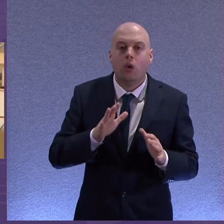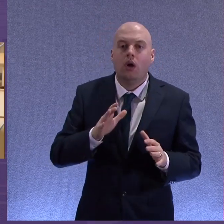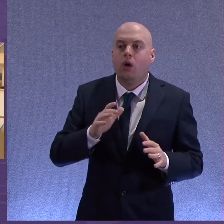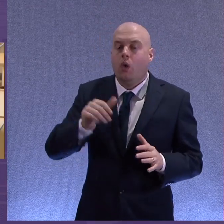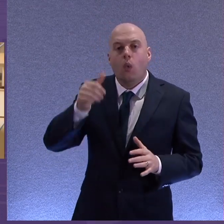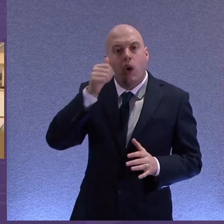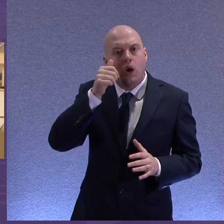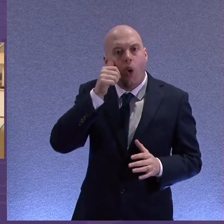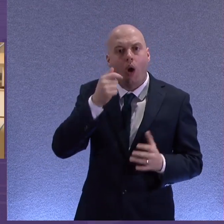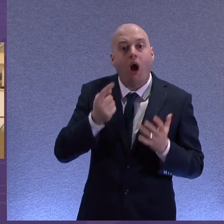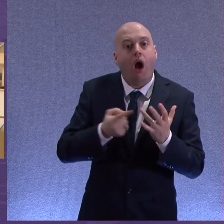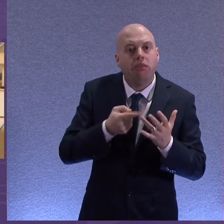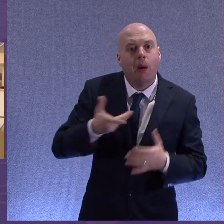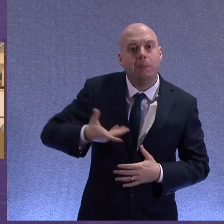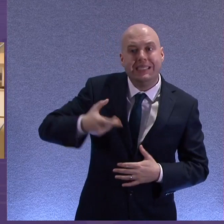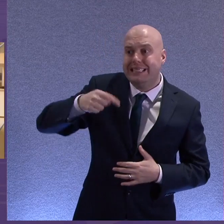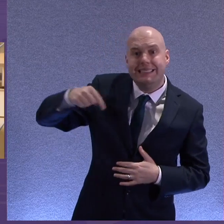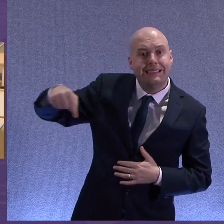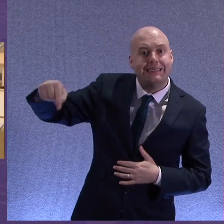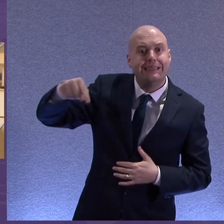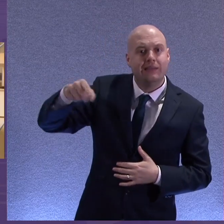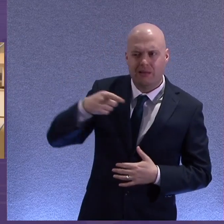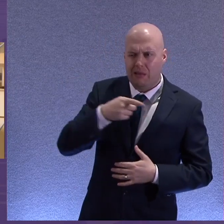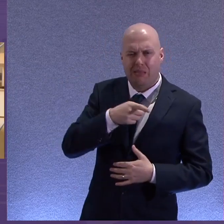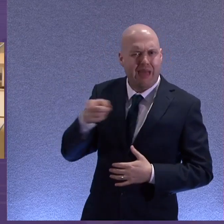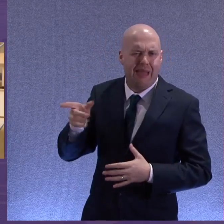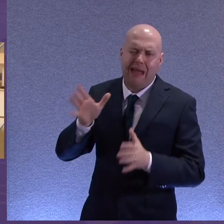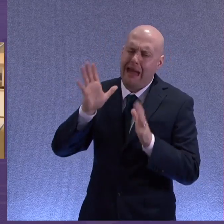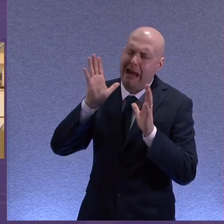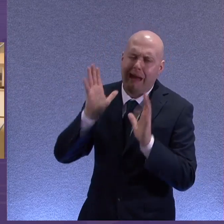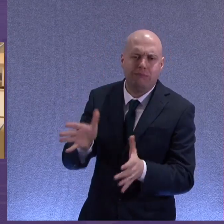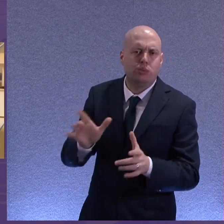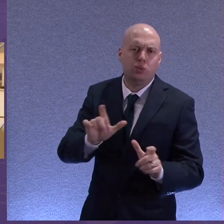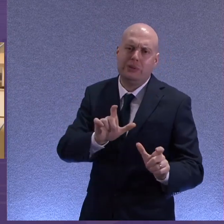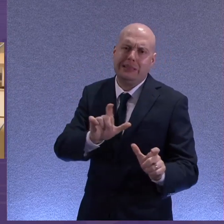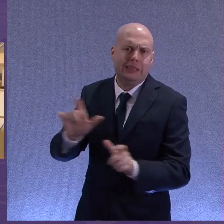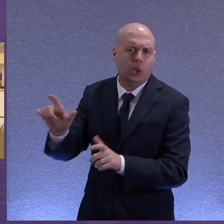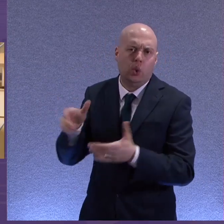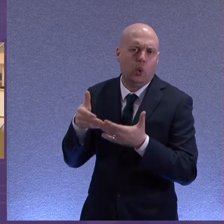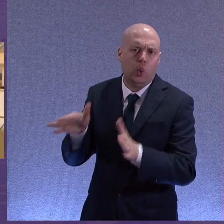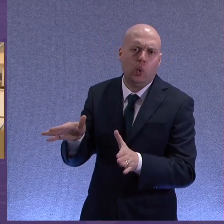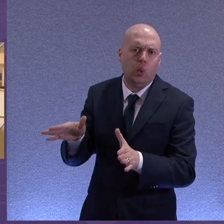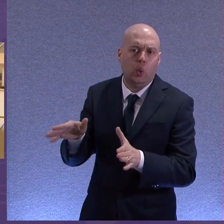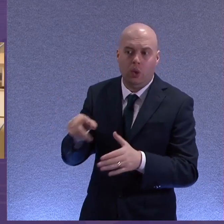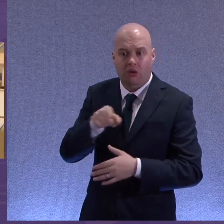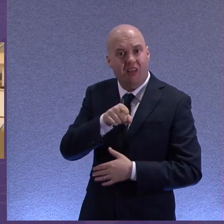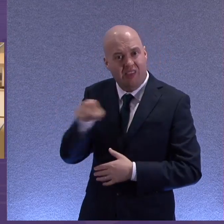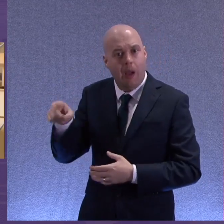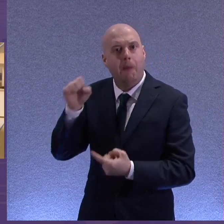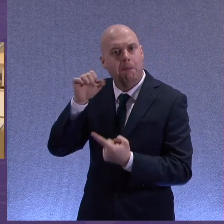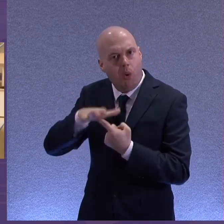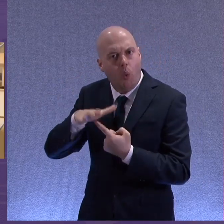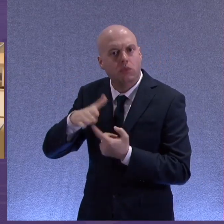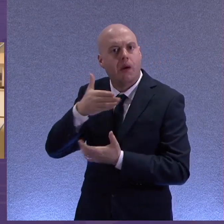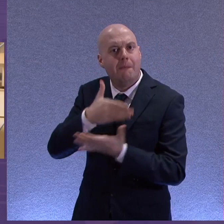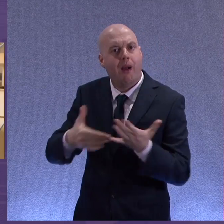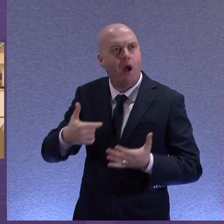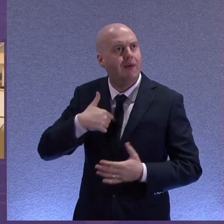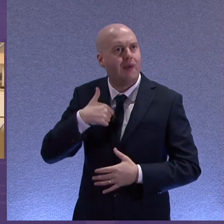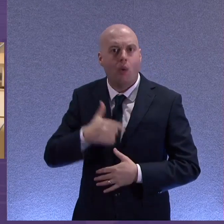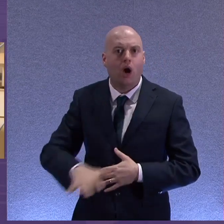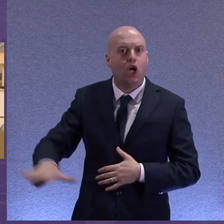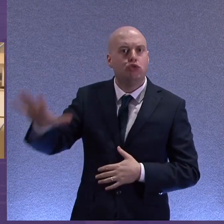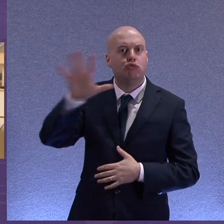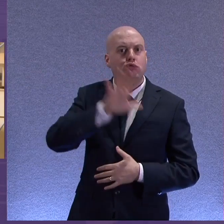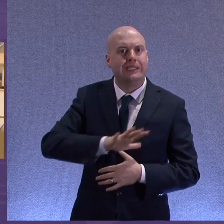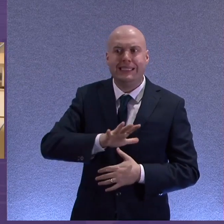know have to continue because they're vital to the effort to fight coronavirus, and they are vital to keep the country, the well-being of the country